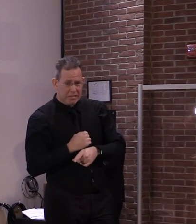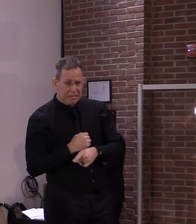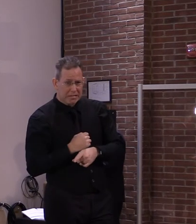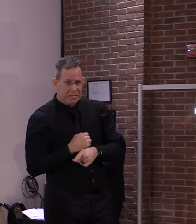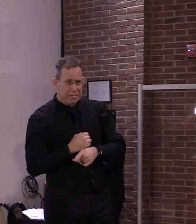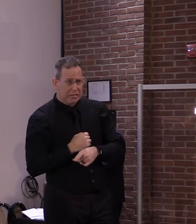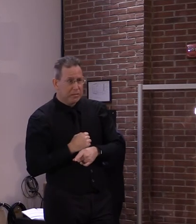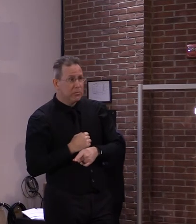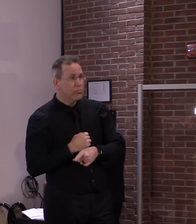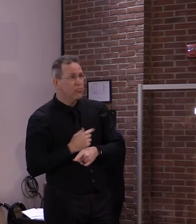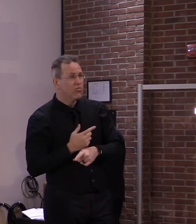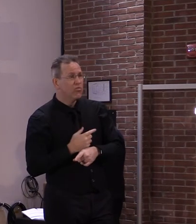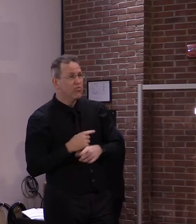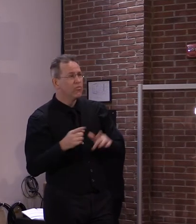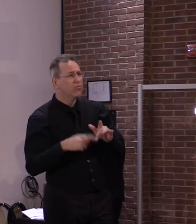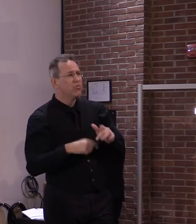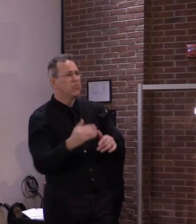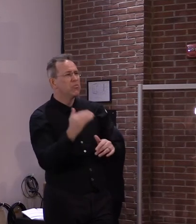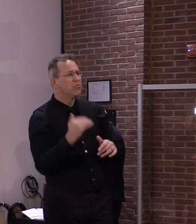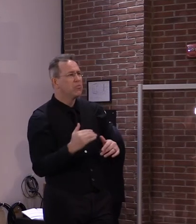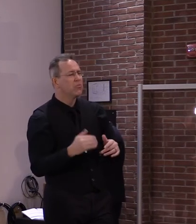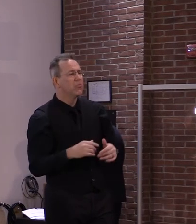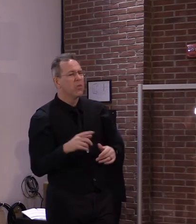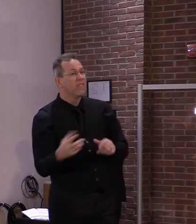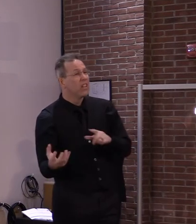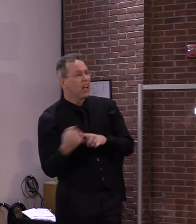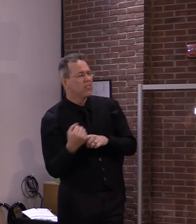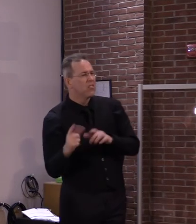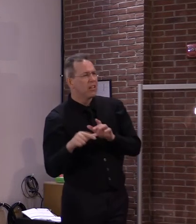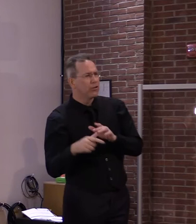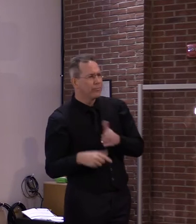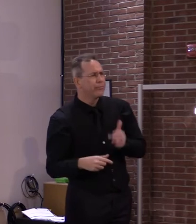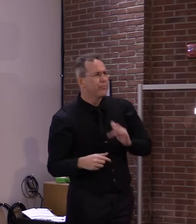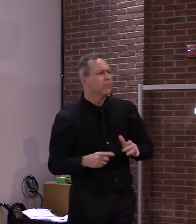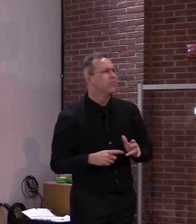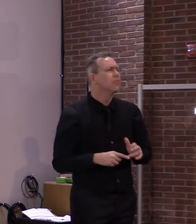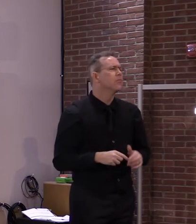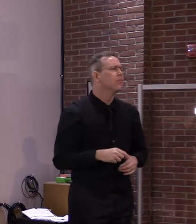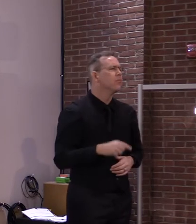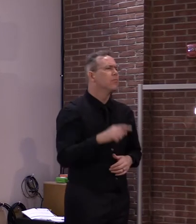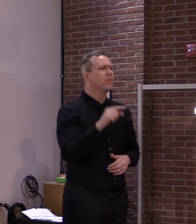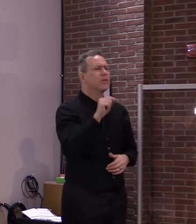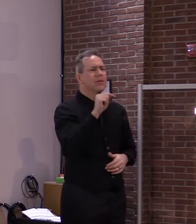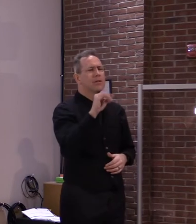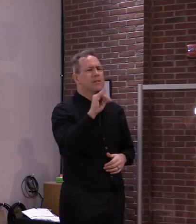all right we'll look back to greg if he gets back on the line eric the time sergeant